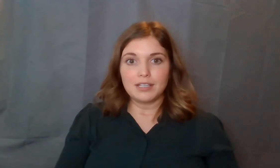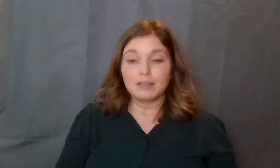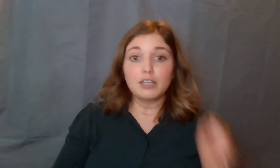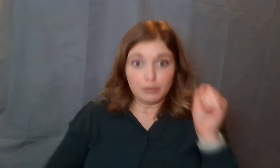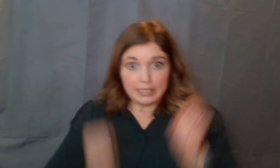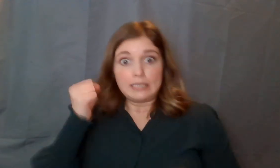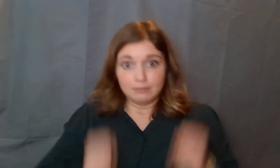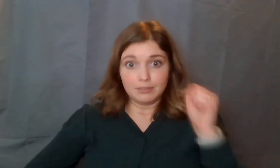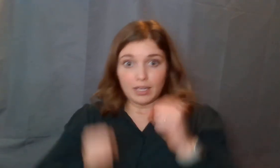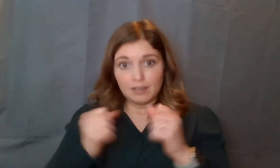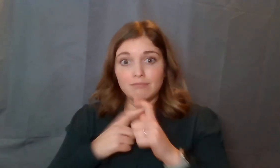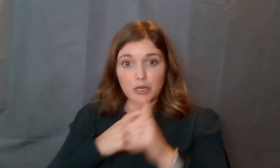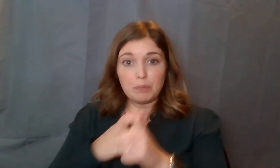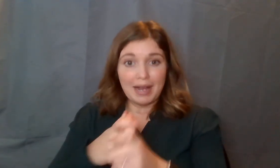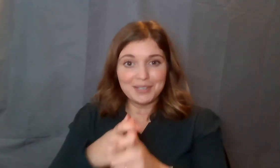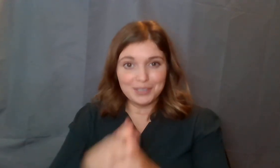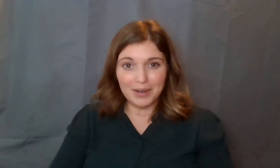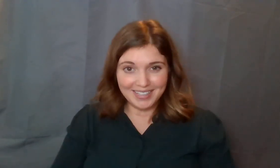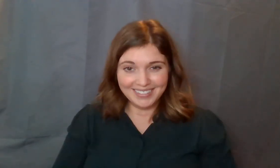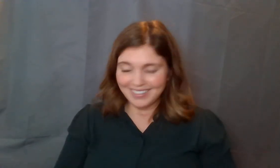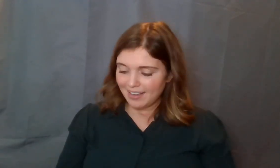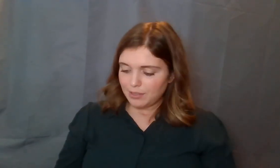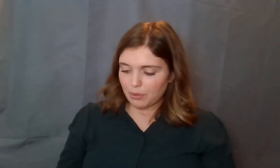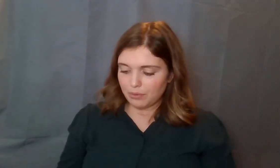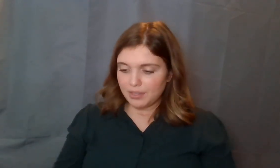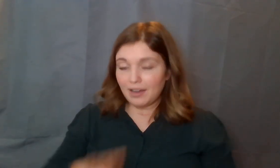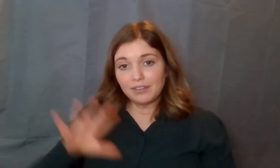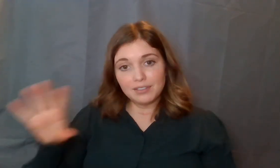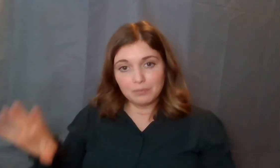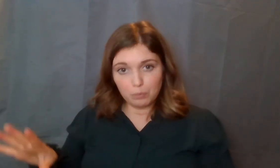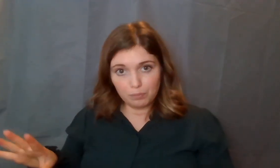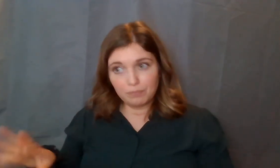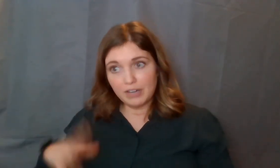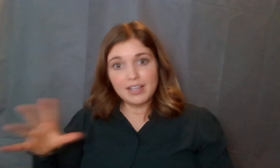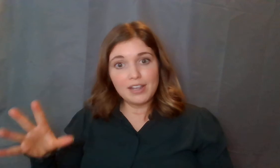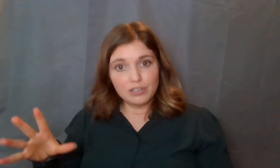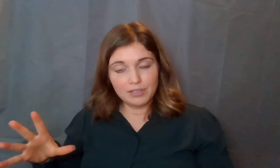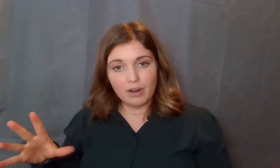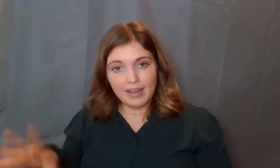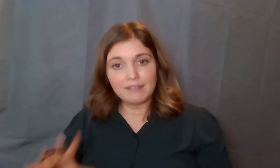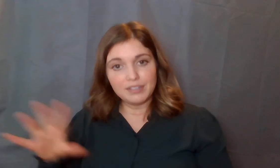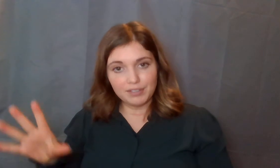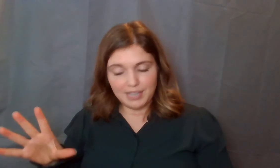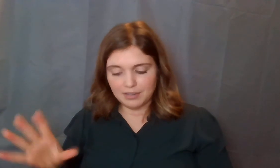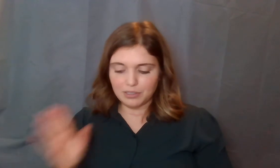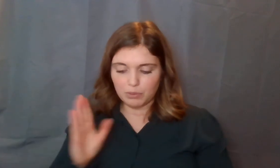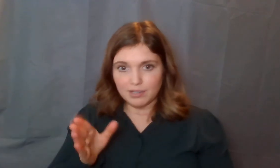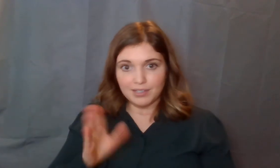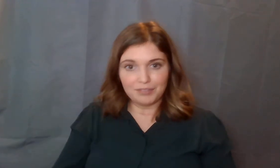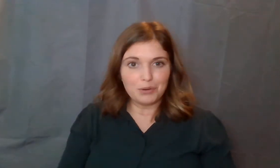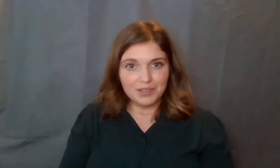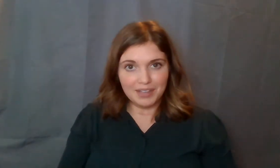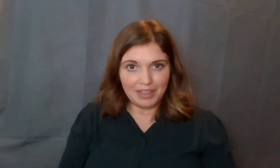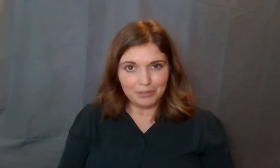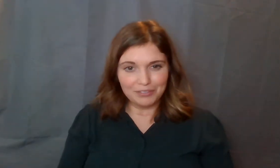it's literally like your body is running. So the other variations of run have different signs, so we're just going to focus on that one for